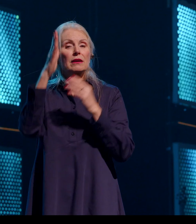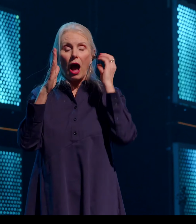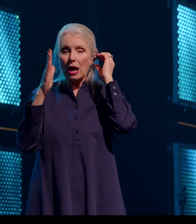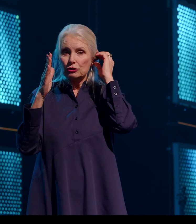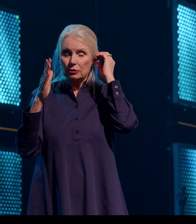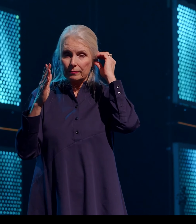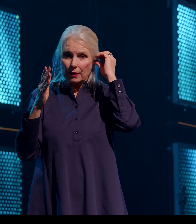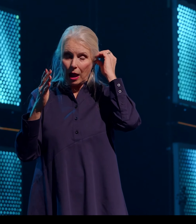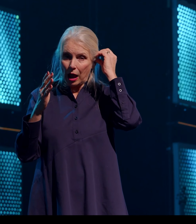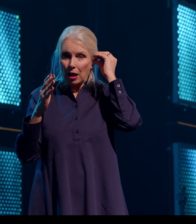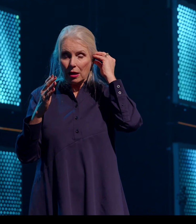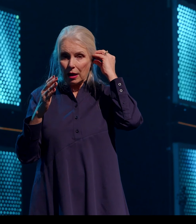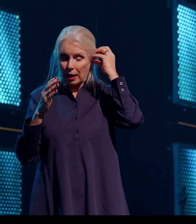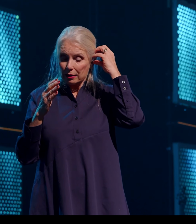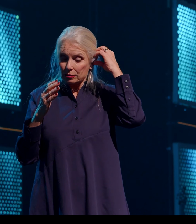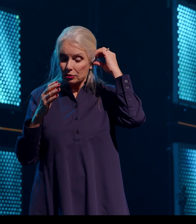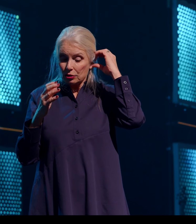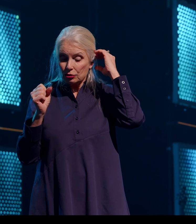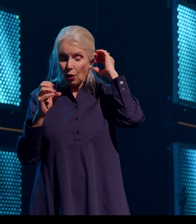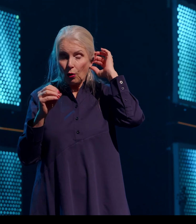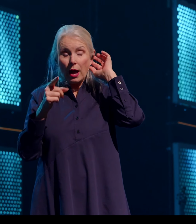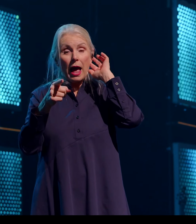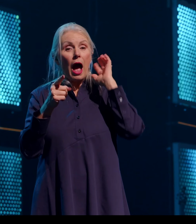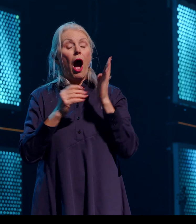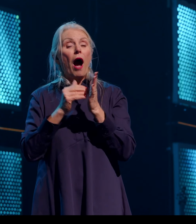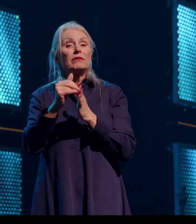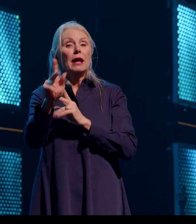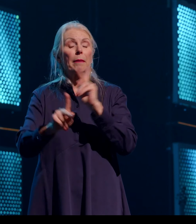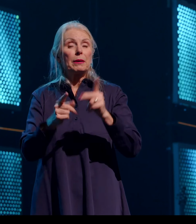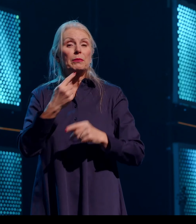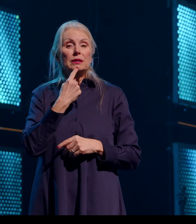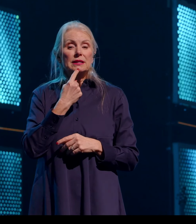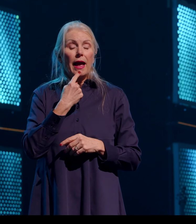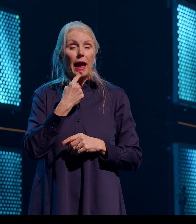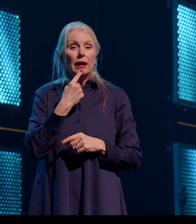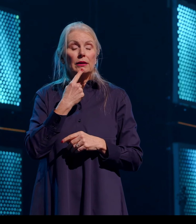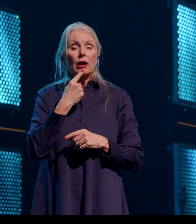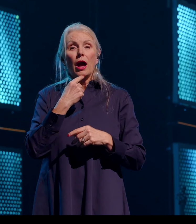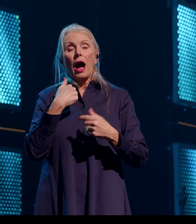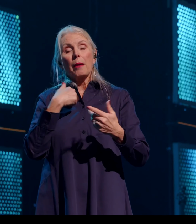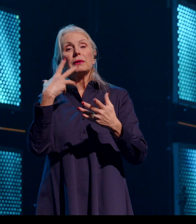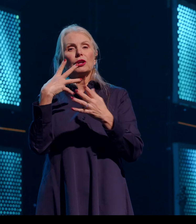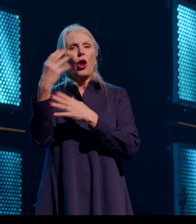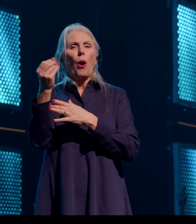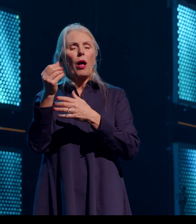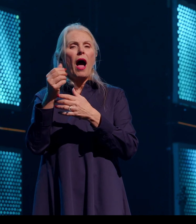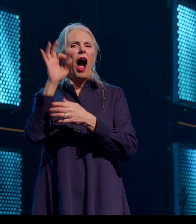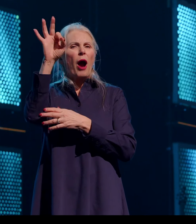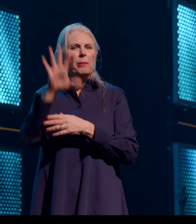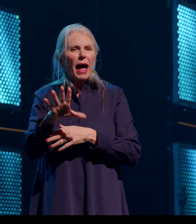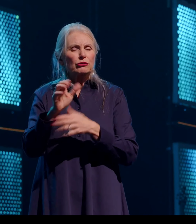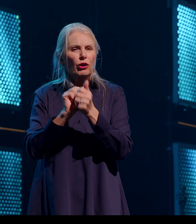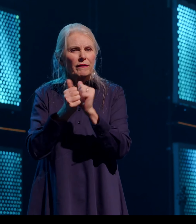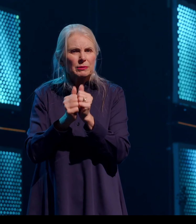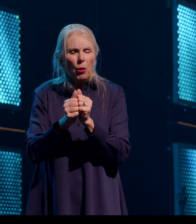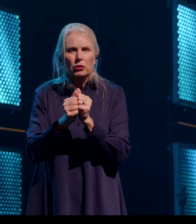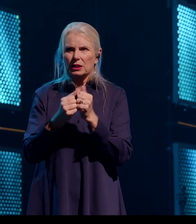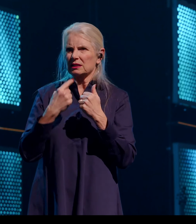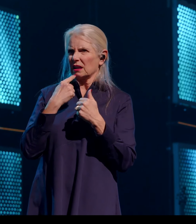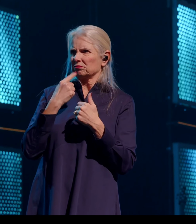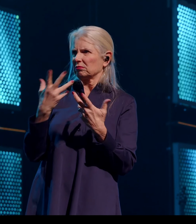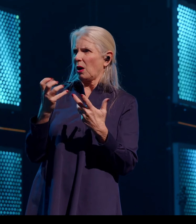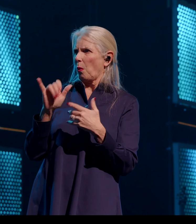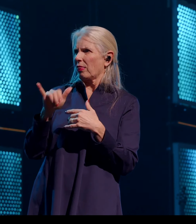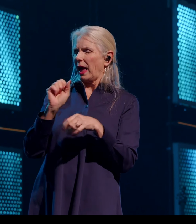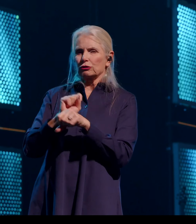dream. And you did it well. Many times people said when you introduced yourself, we're out together, I'm the pastor of sports. They said, well, I'd like to have that job. I think I told him